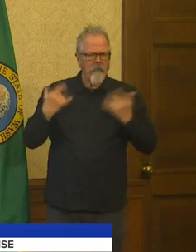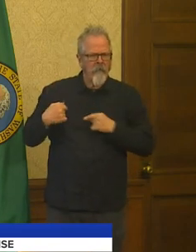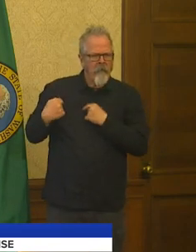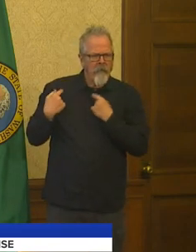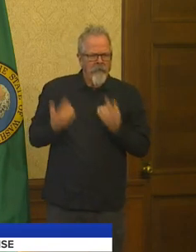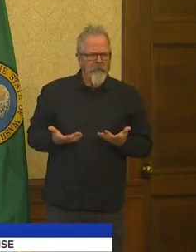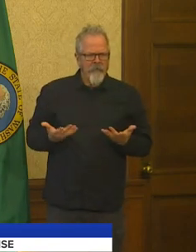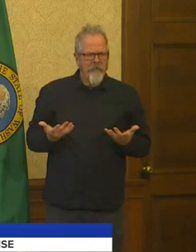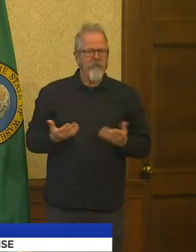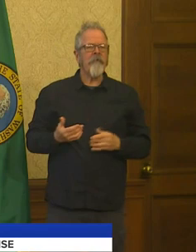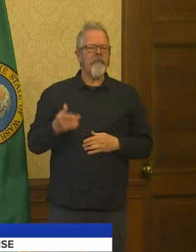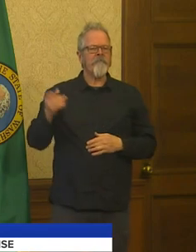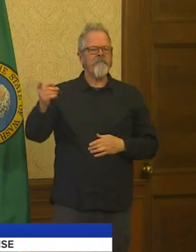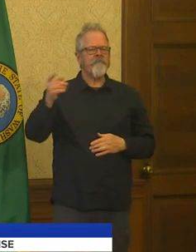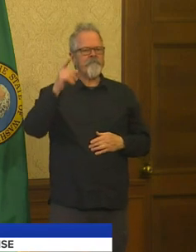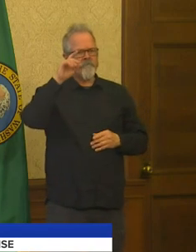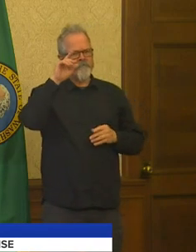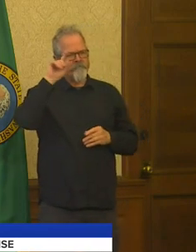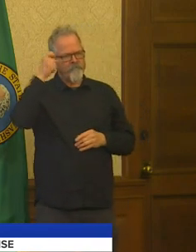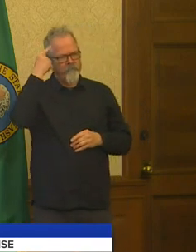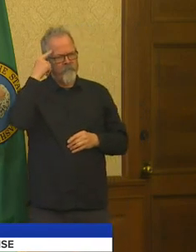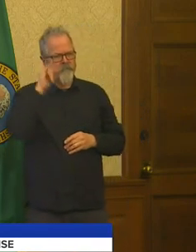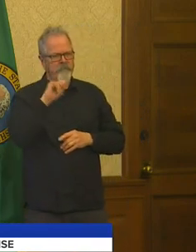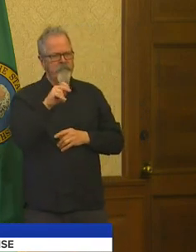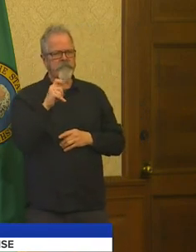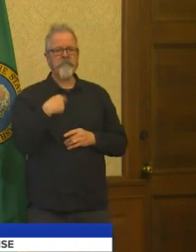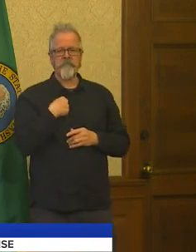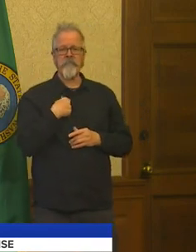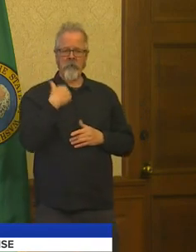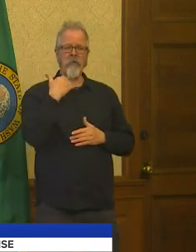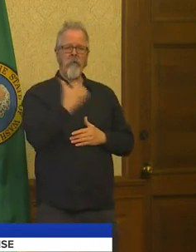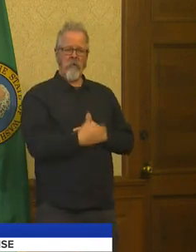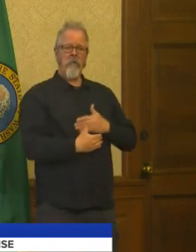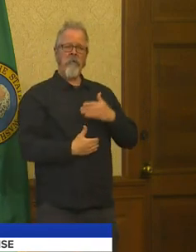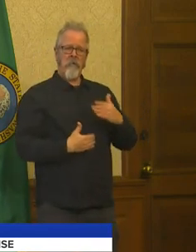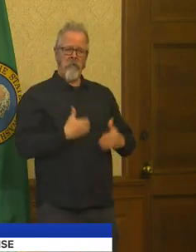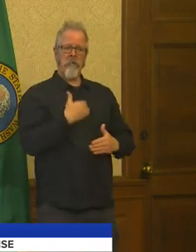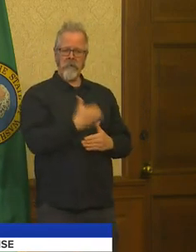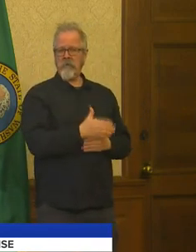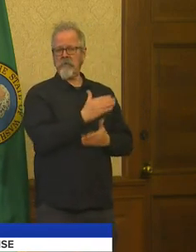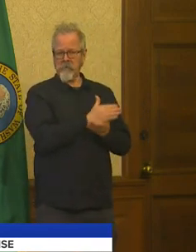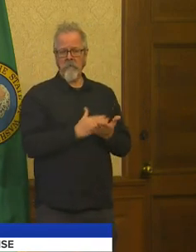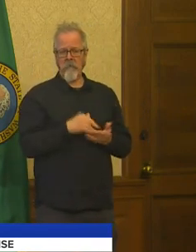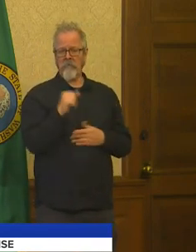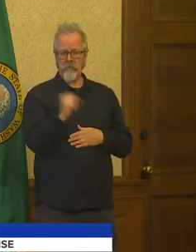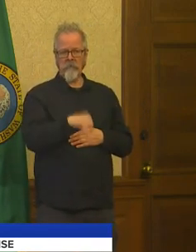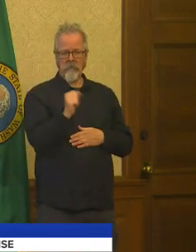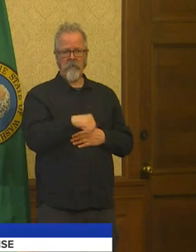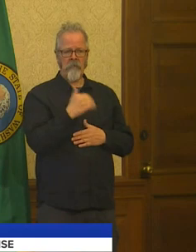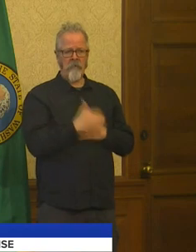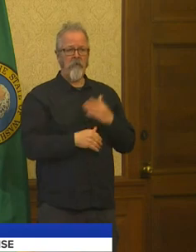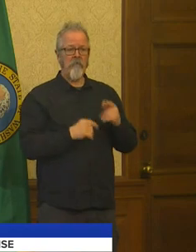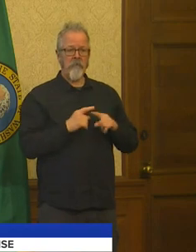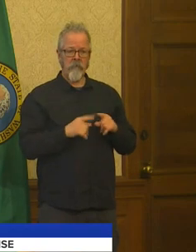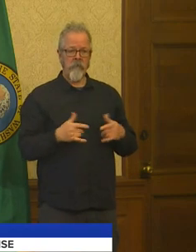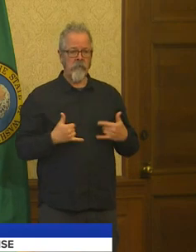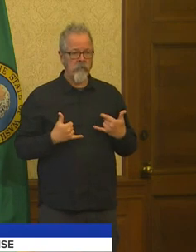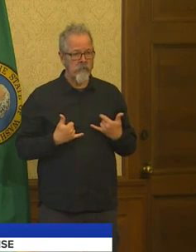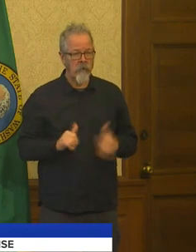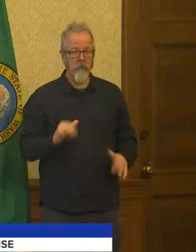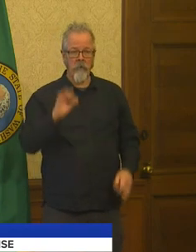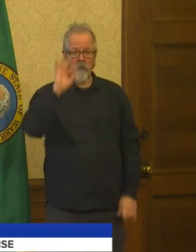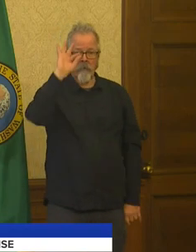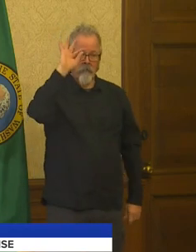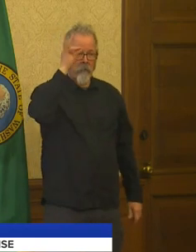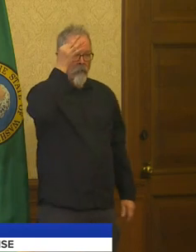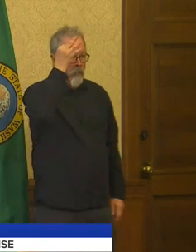As you know, we have been woefully short of test kits. The federal government has not provided us adequate test kits to actually